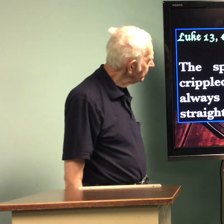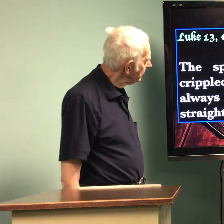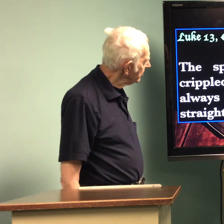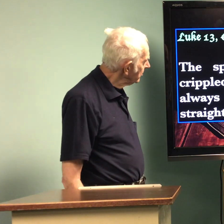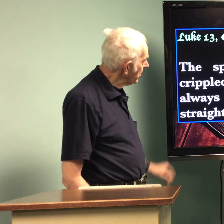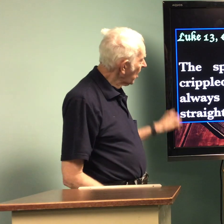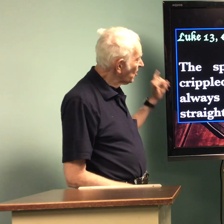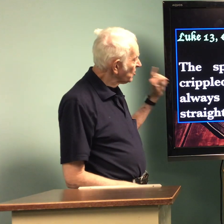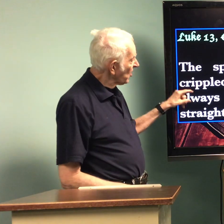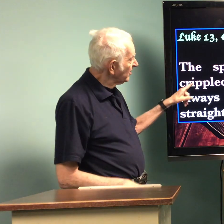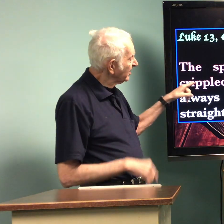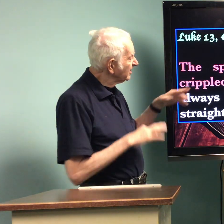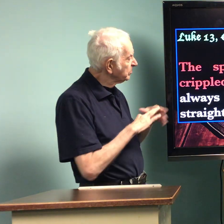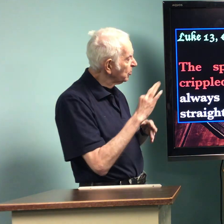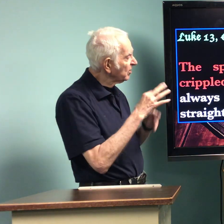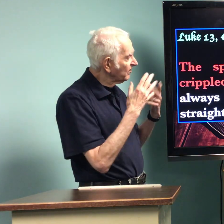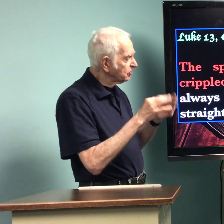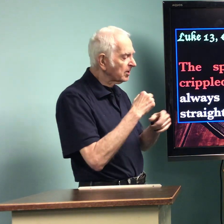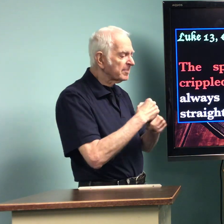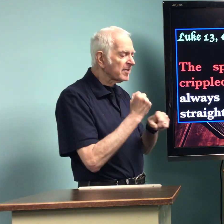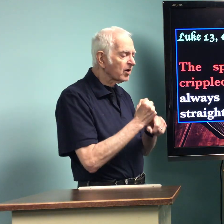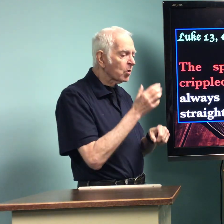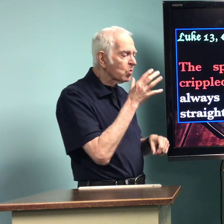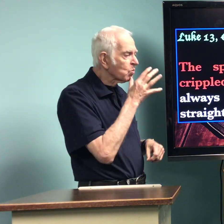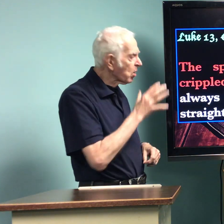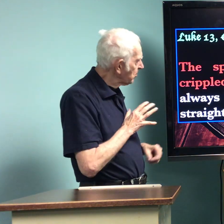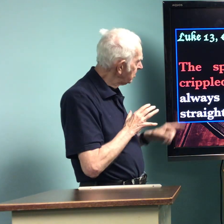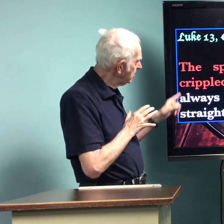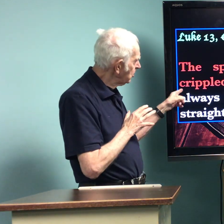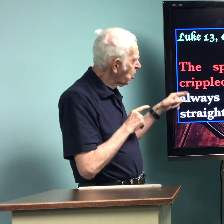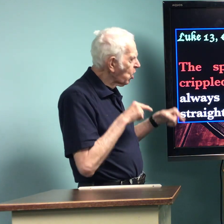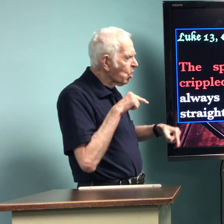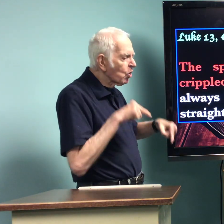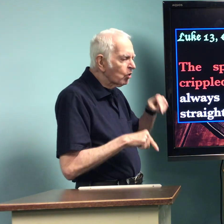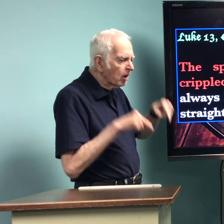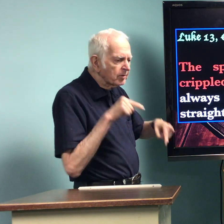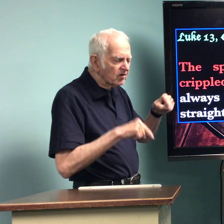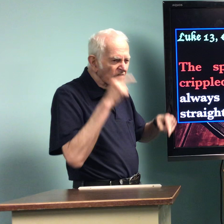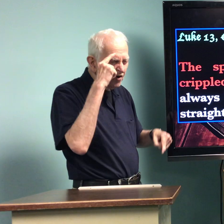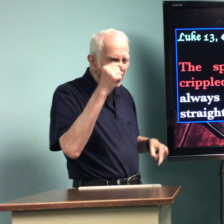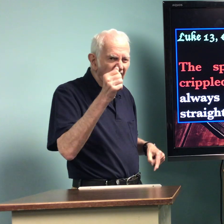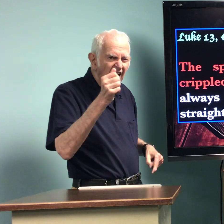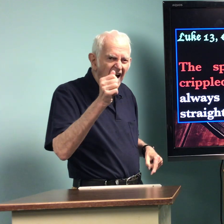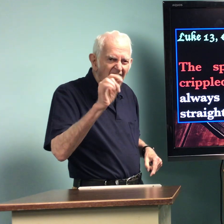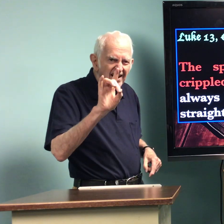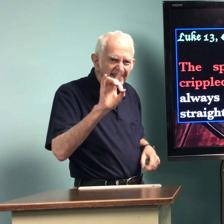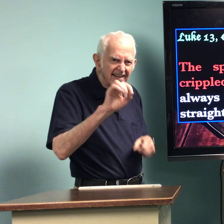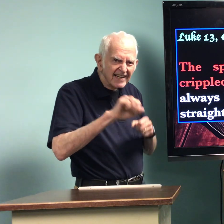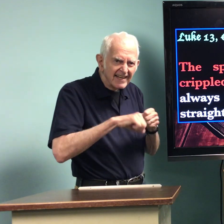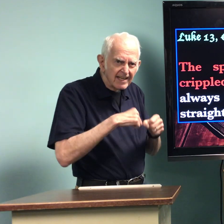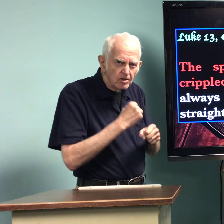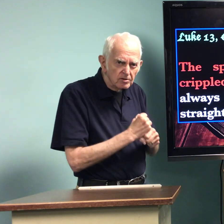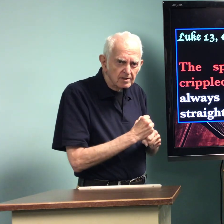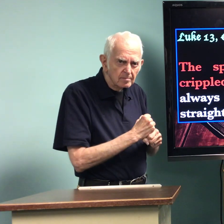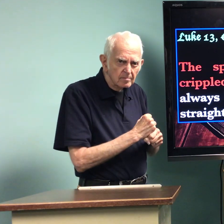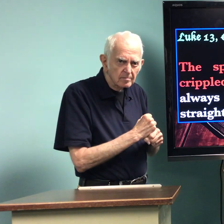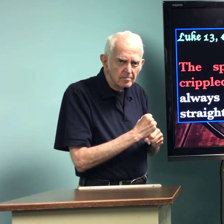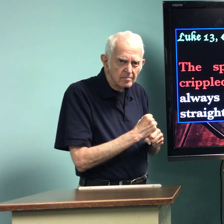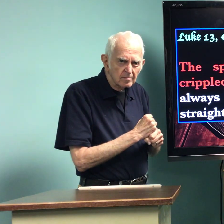The spirit made the woman crippled for 18 years.